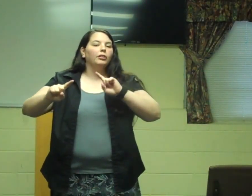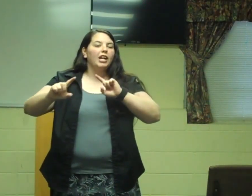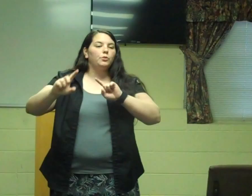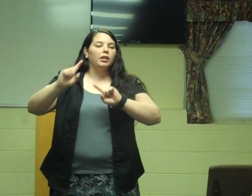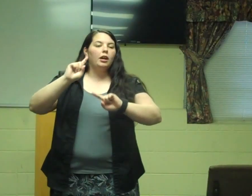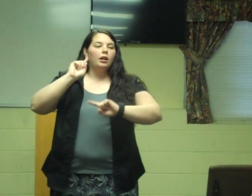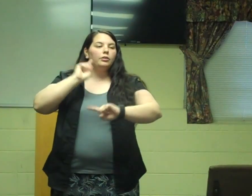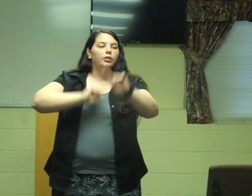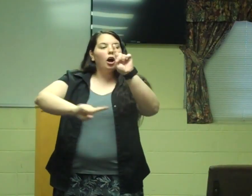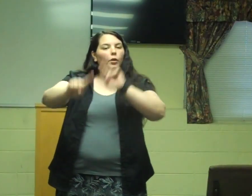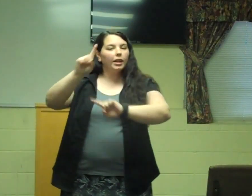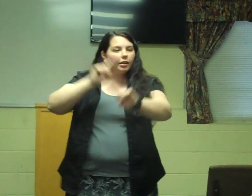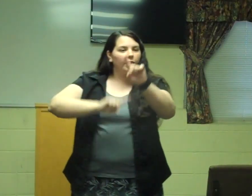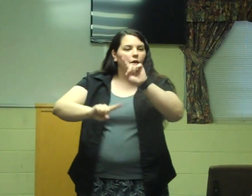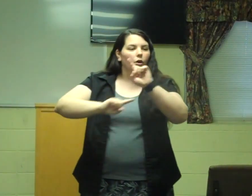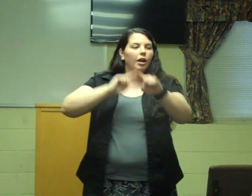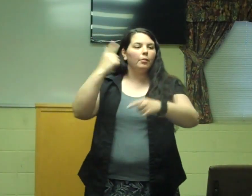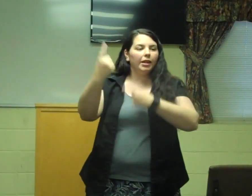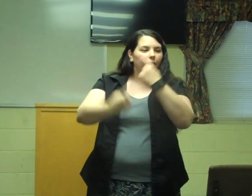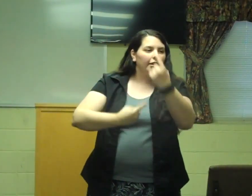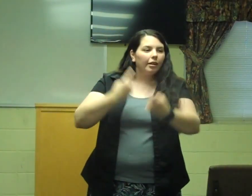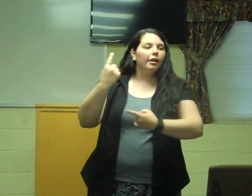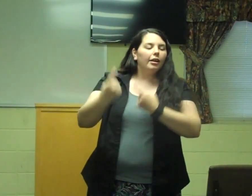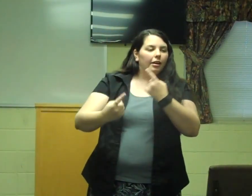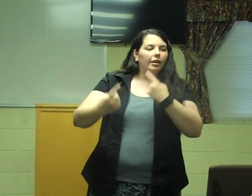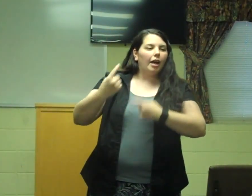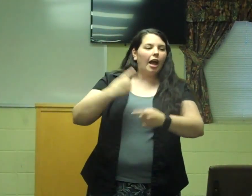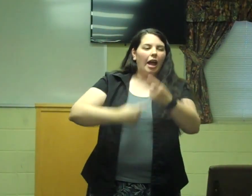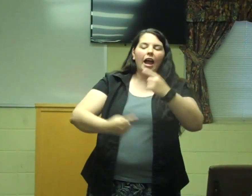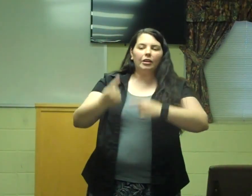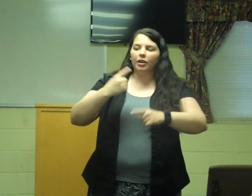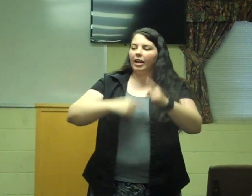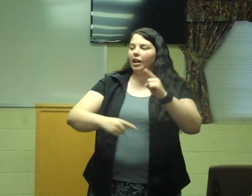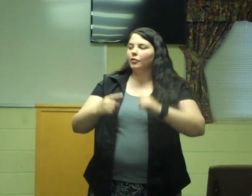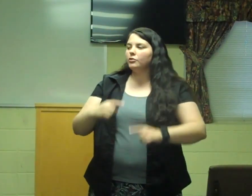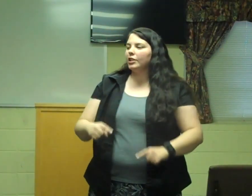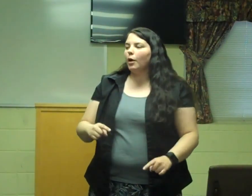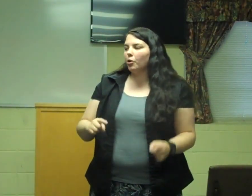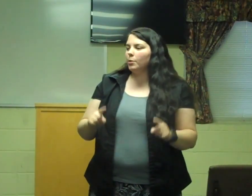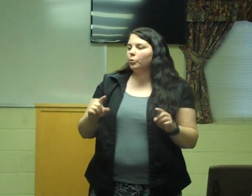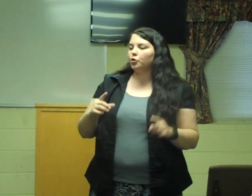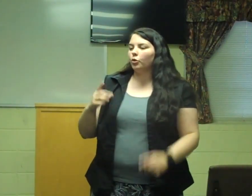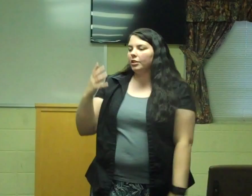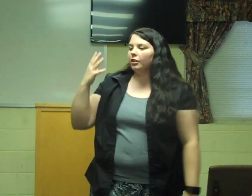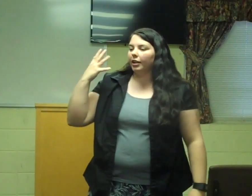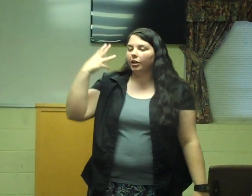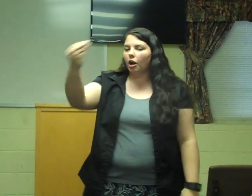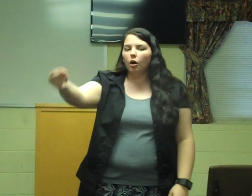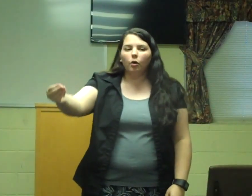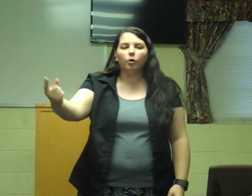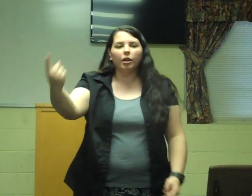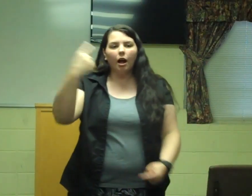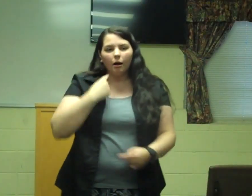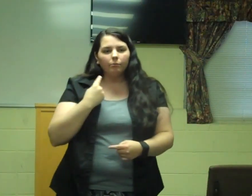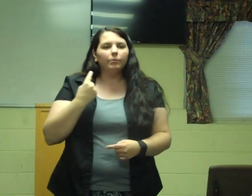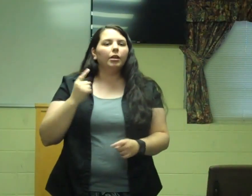learned last week, going or coming, you get kind of confused. That's why most people shorten it to like go or come,